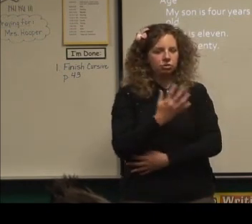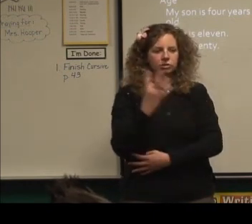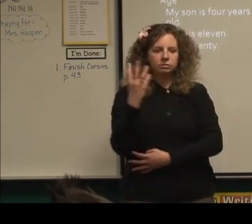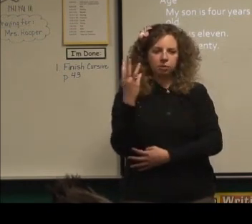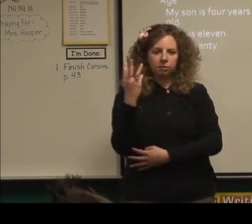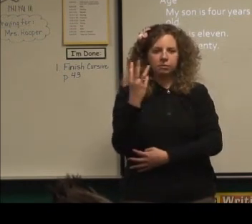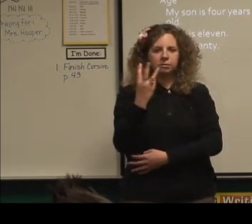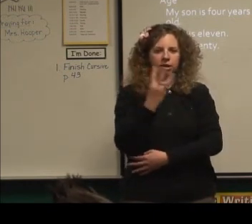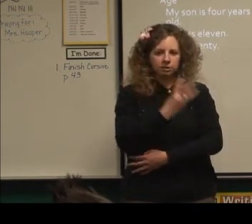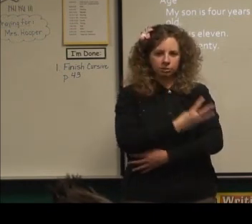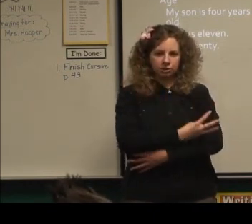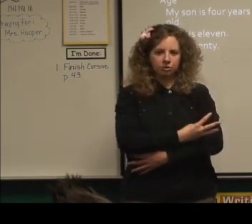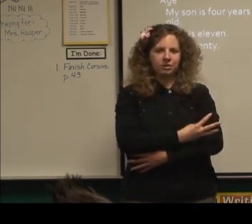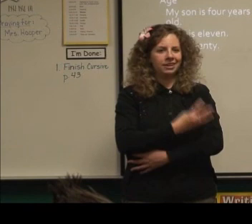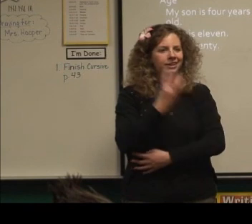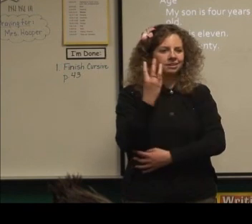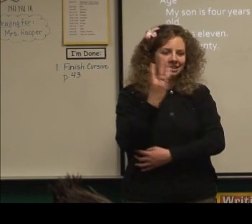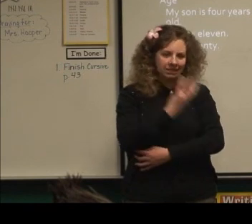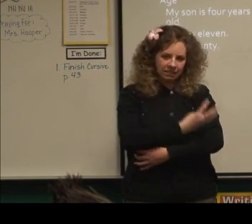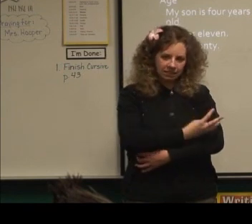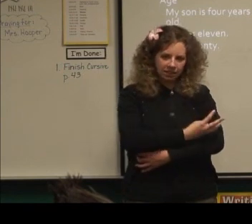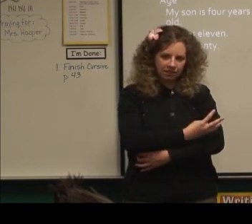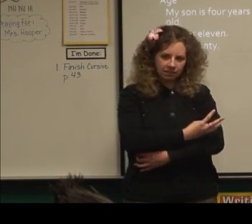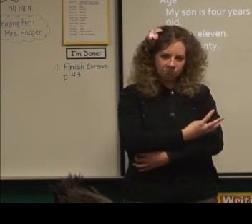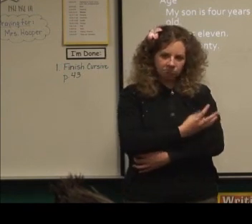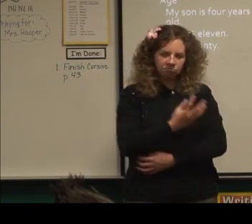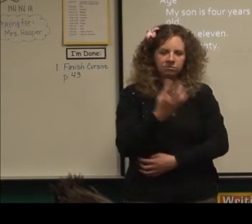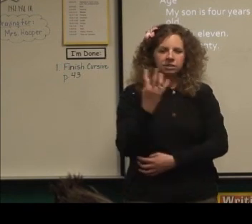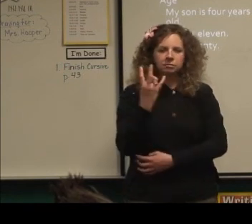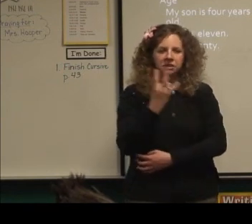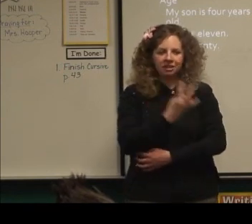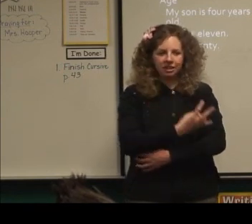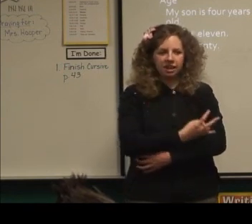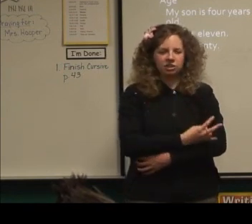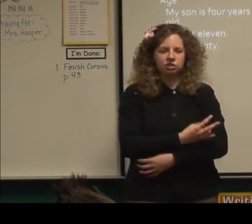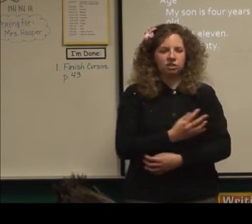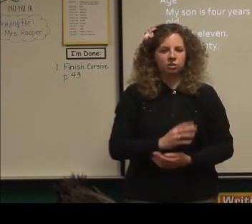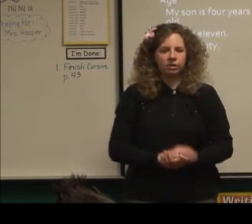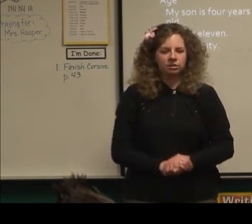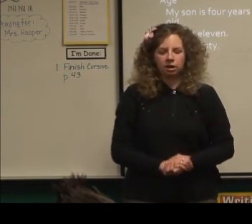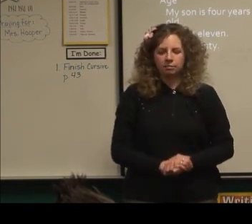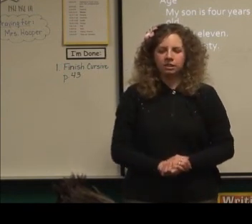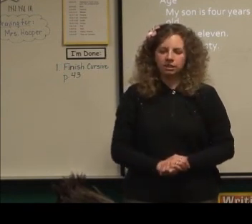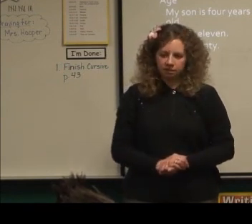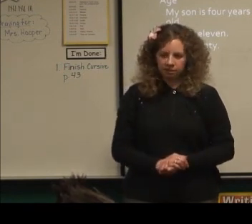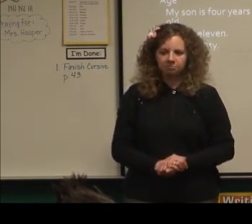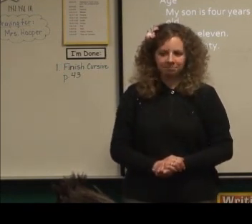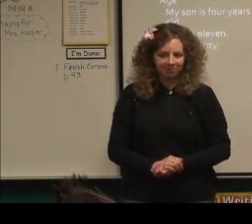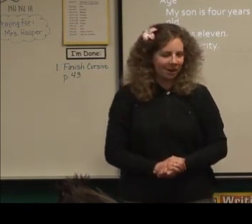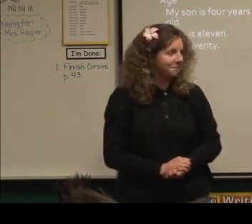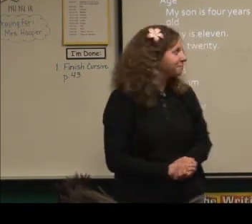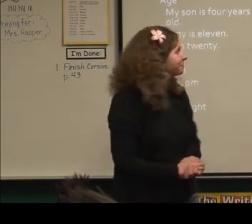it's probably possible to do it like 6 days, something like that. It's just not quite as common at least. Okay?